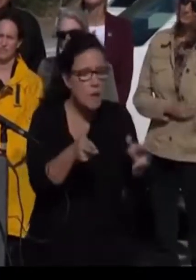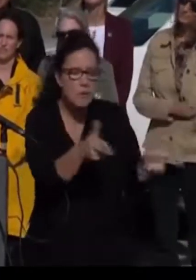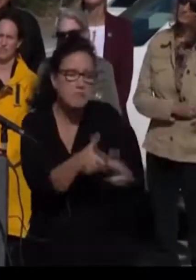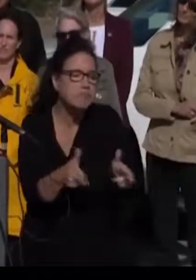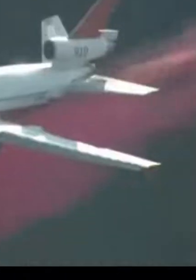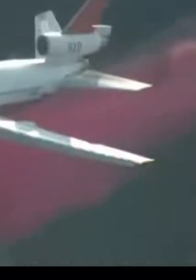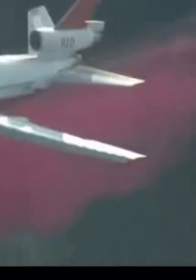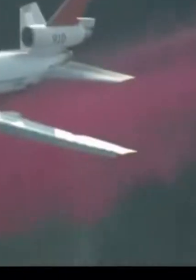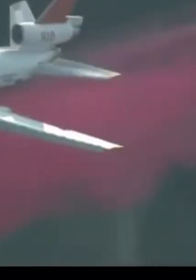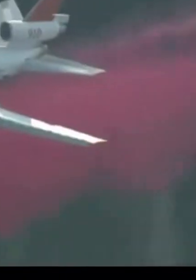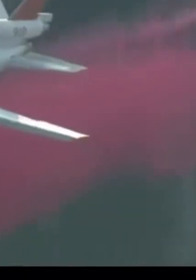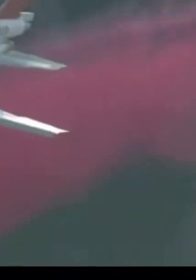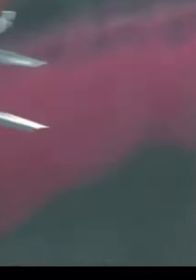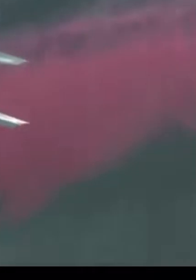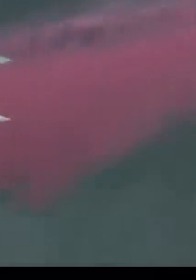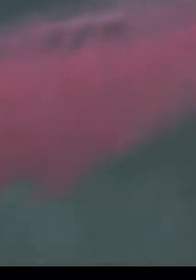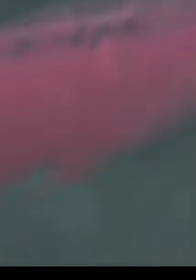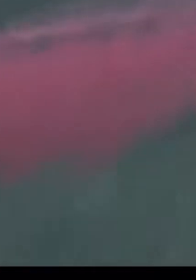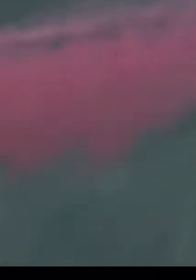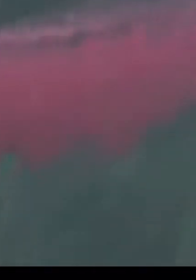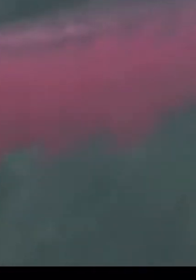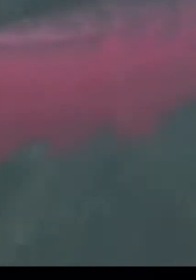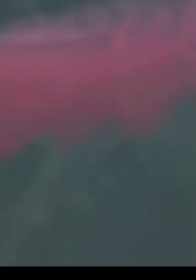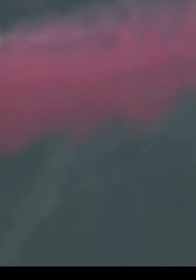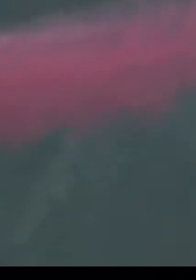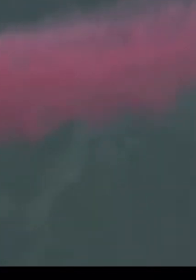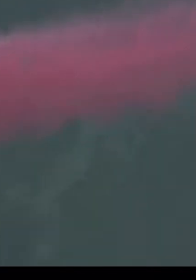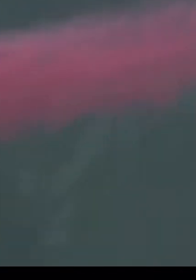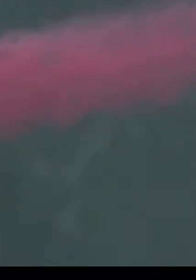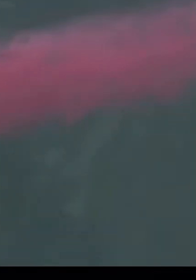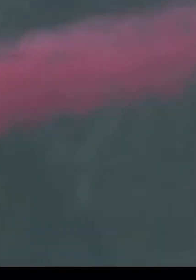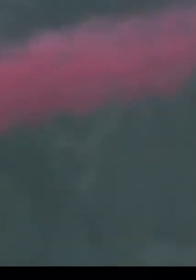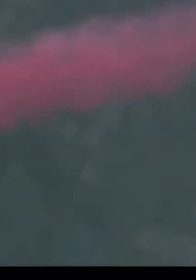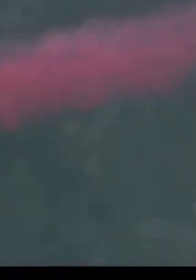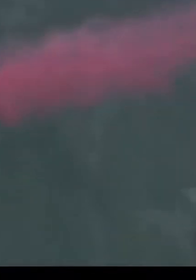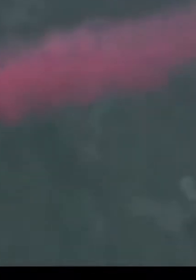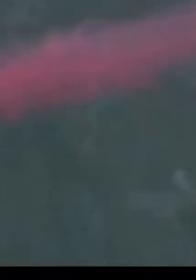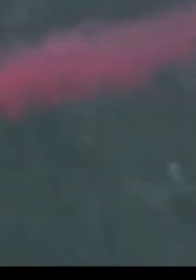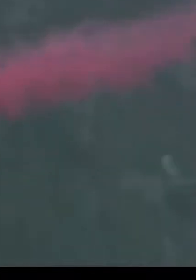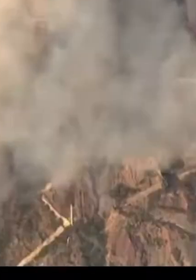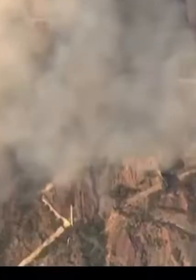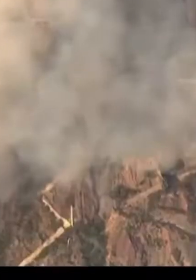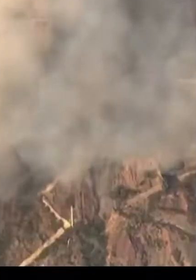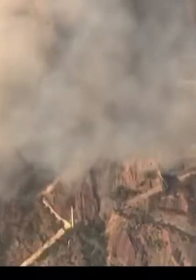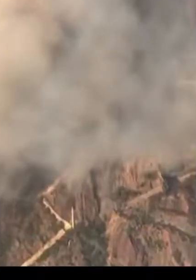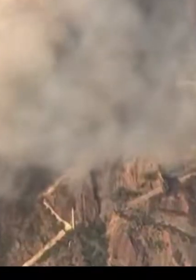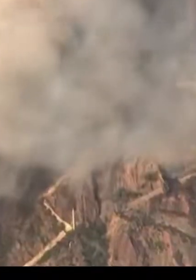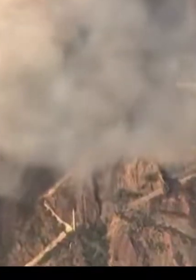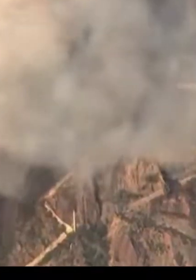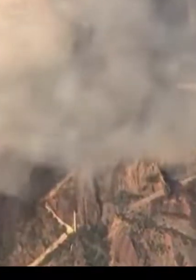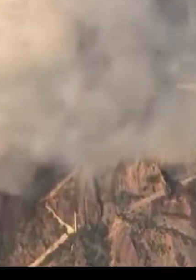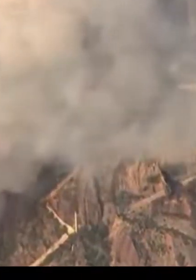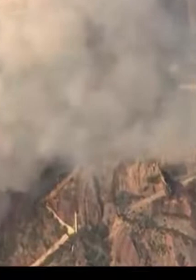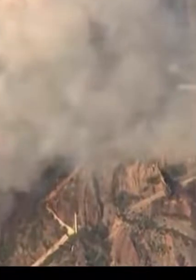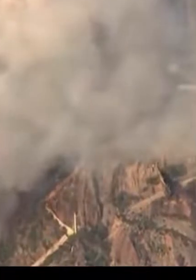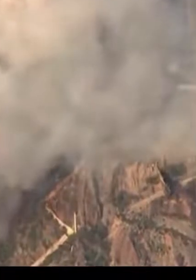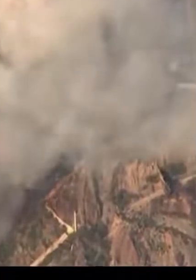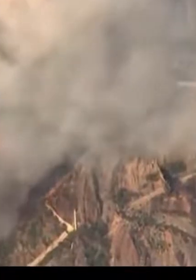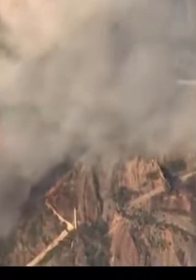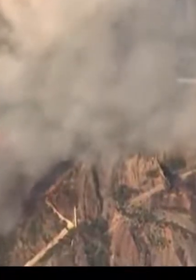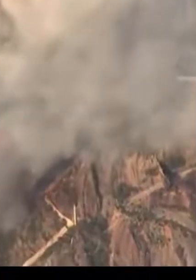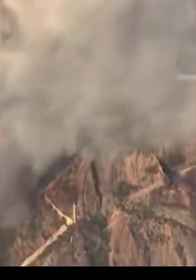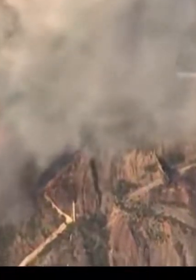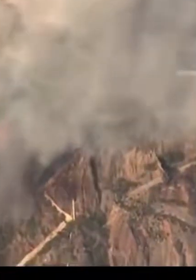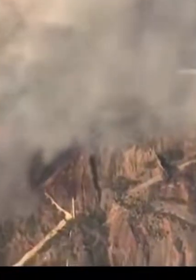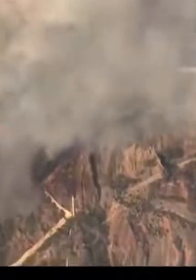during the Thomas fire that we're entering a new normal. Things are not the way they were 10 years ago. You